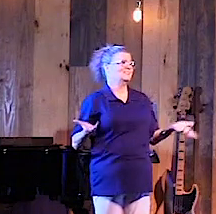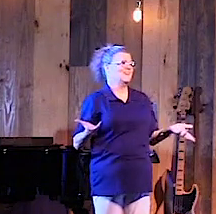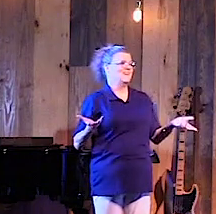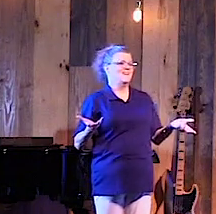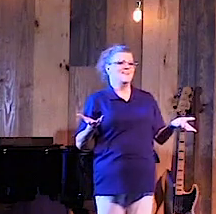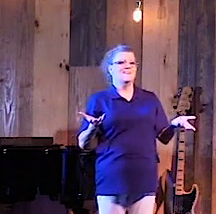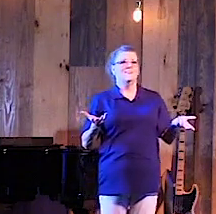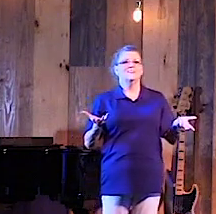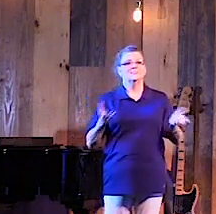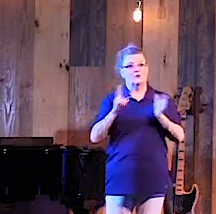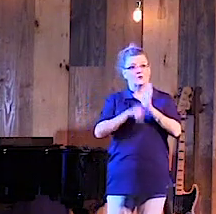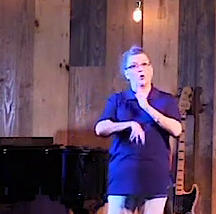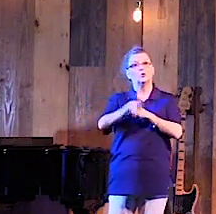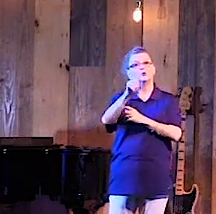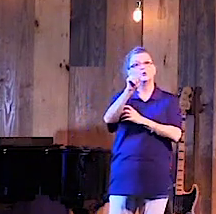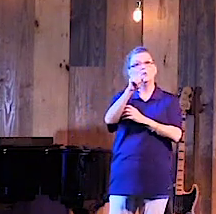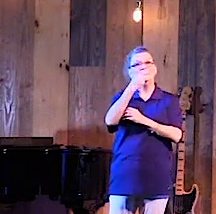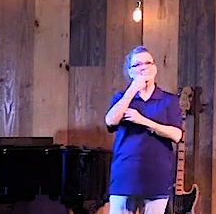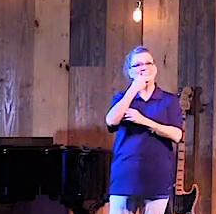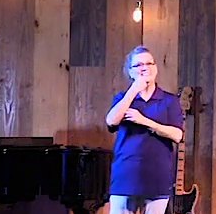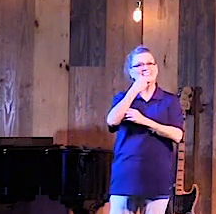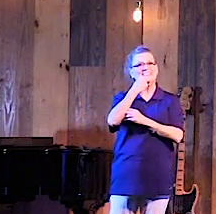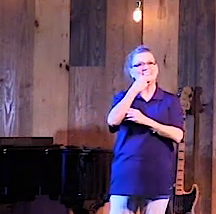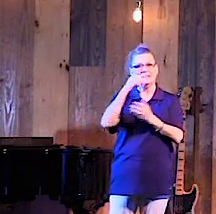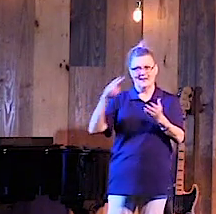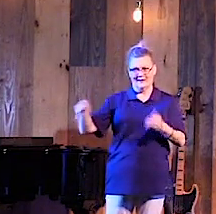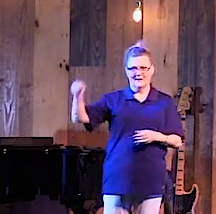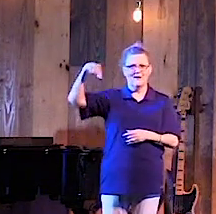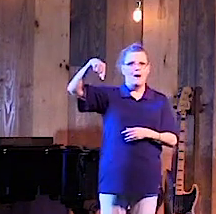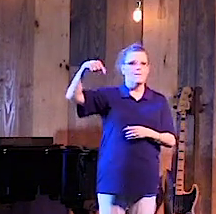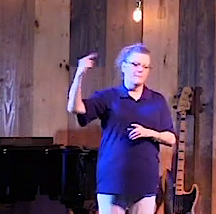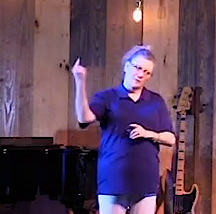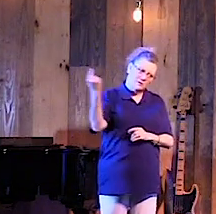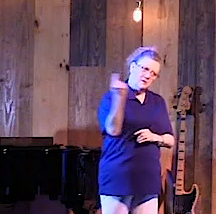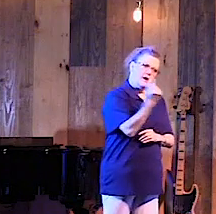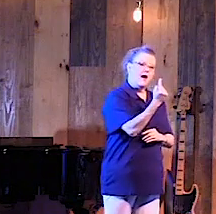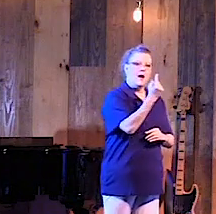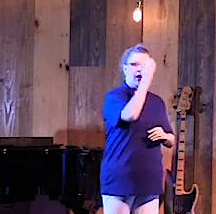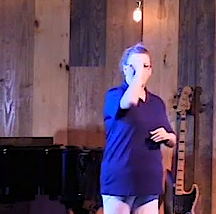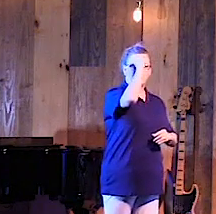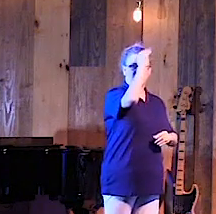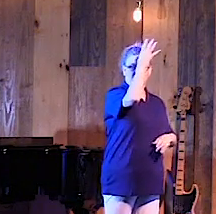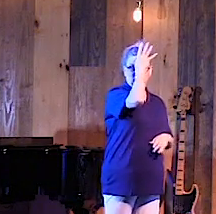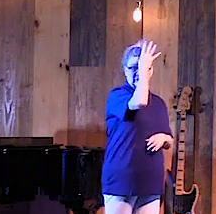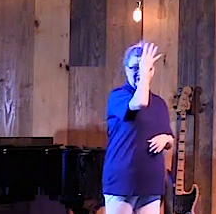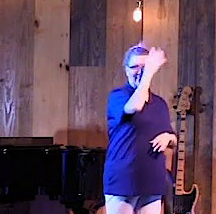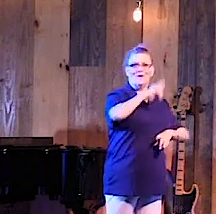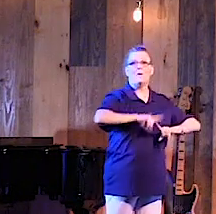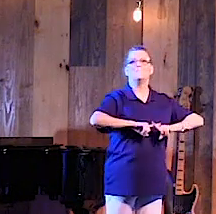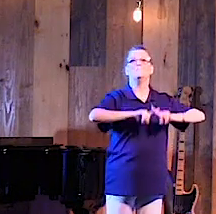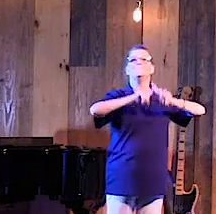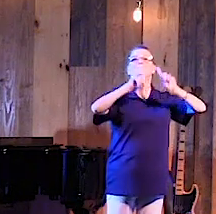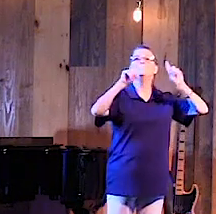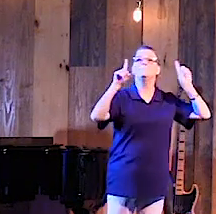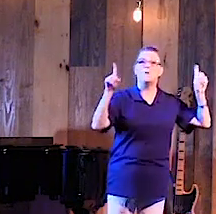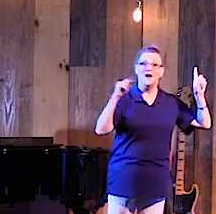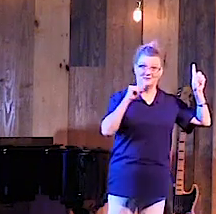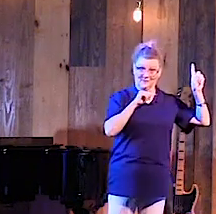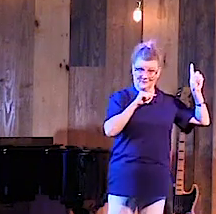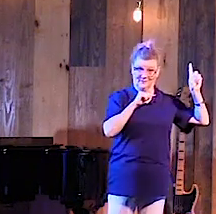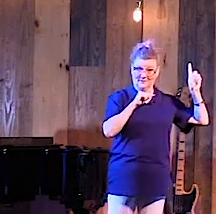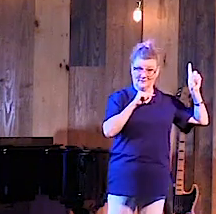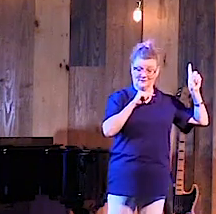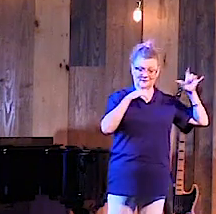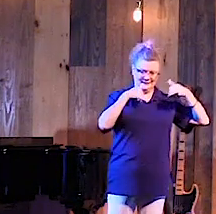Verse 20, "So he got up and came to his father." But watch this word, the word "but." "But while he was still